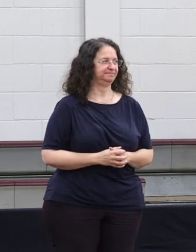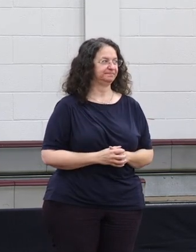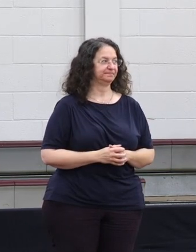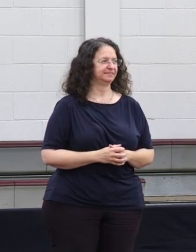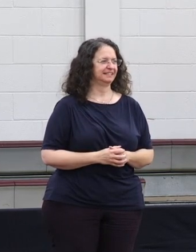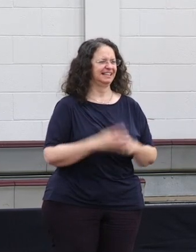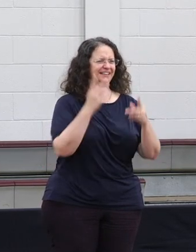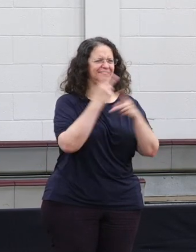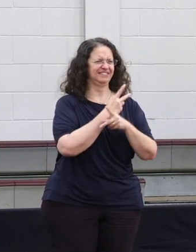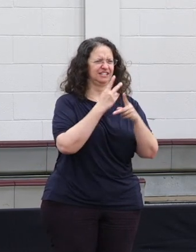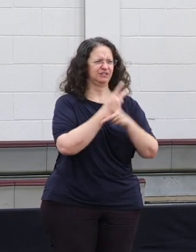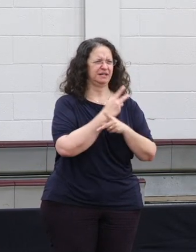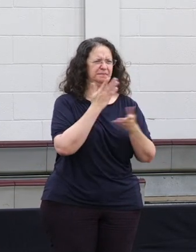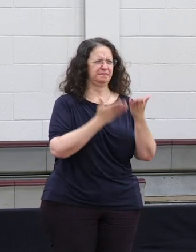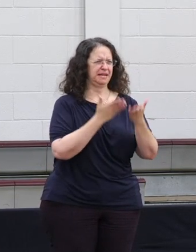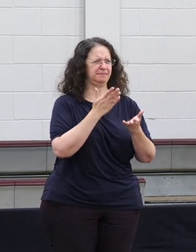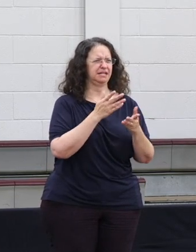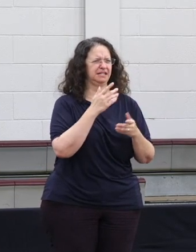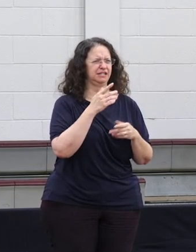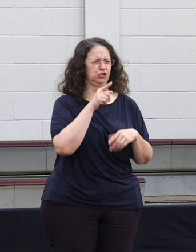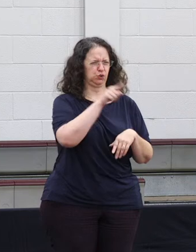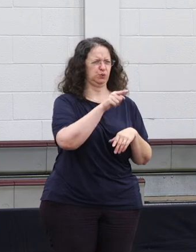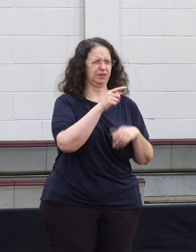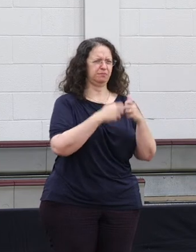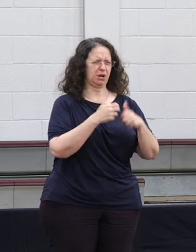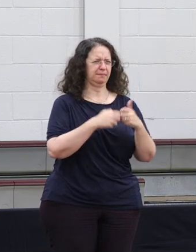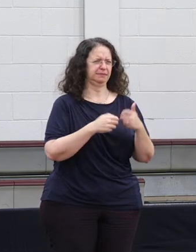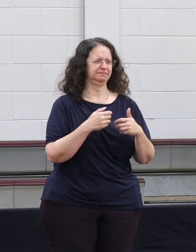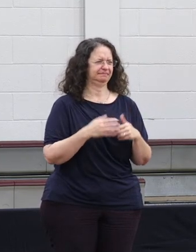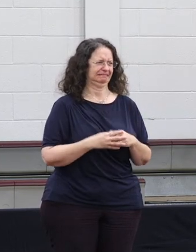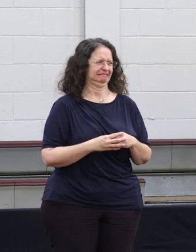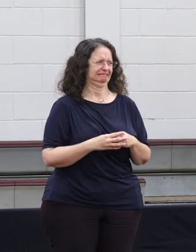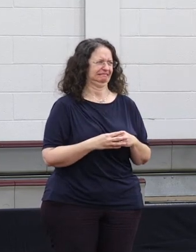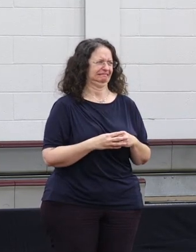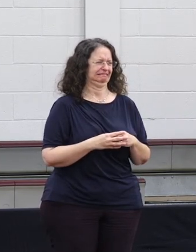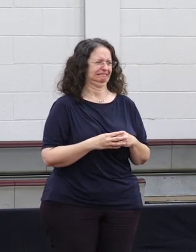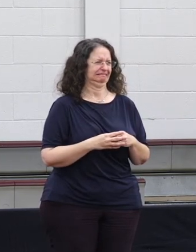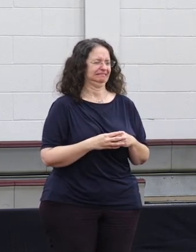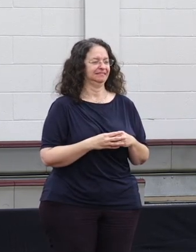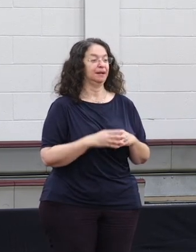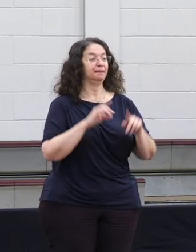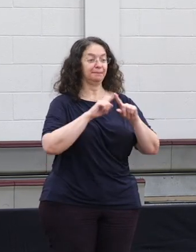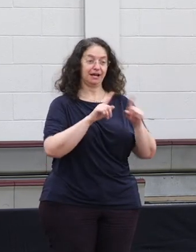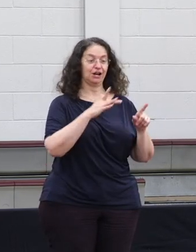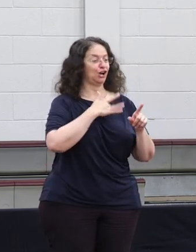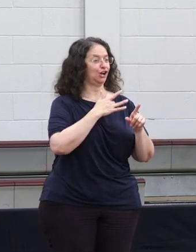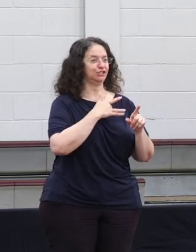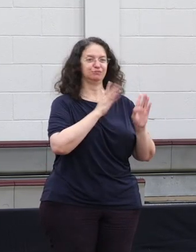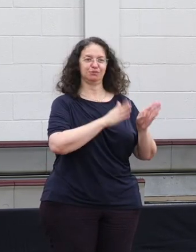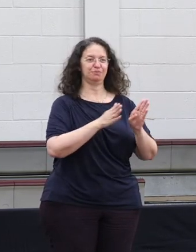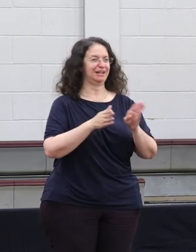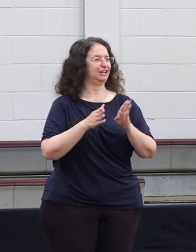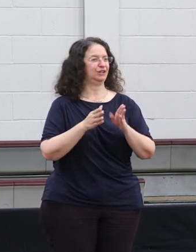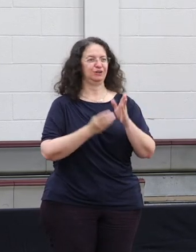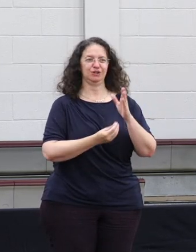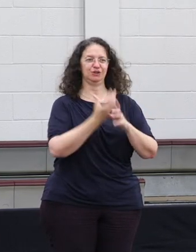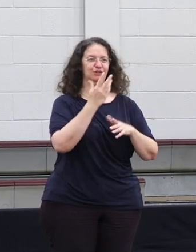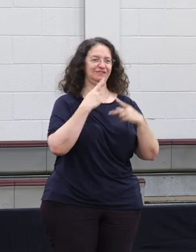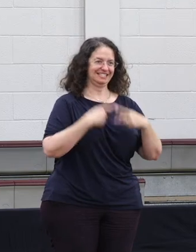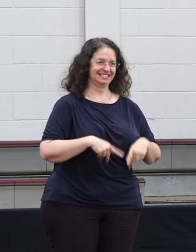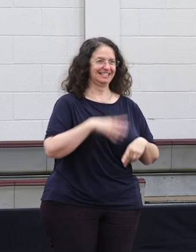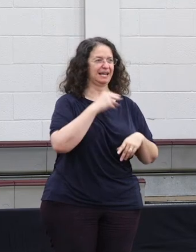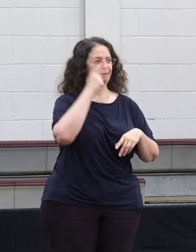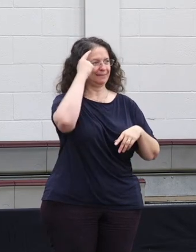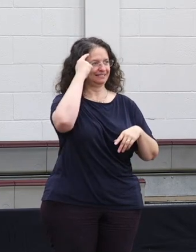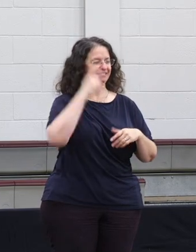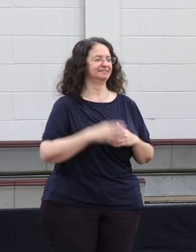and the figuring out that maybe you were the problem. Yet our hearts were prepared and we all grew physically and